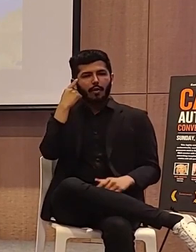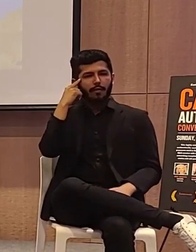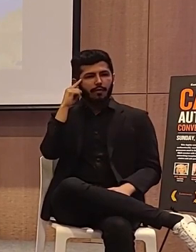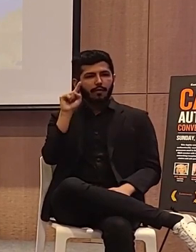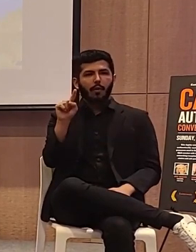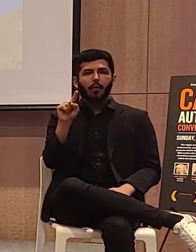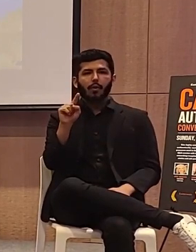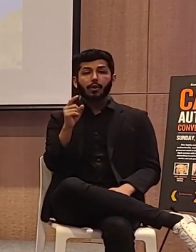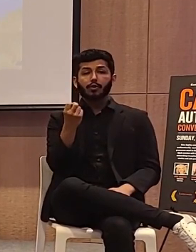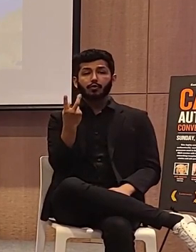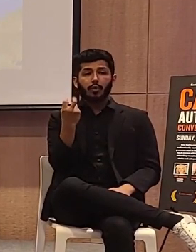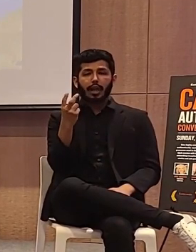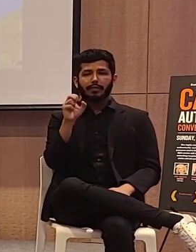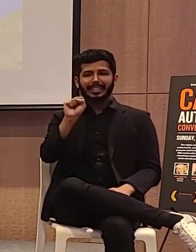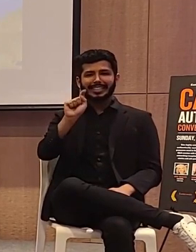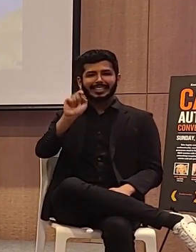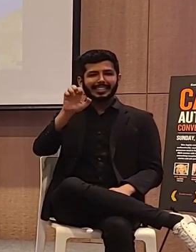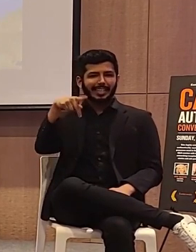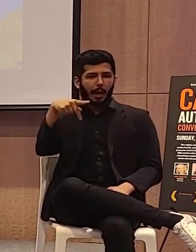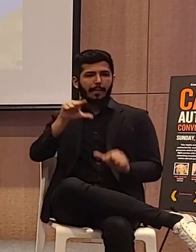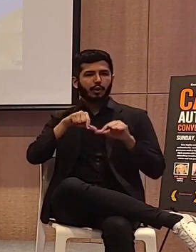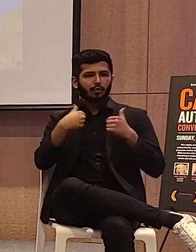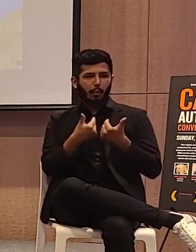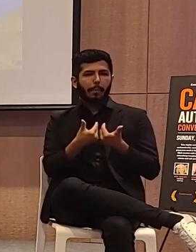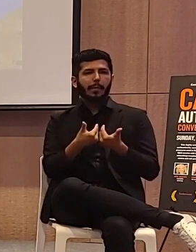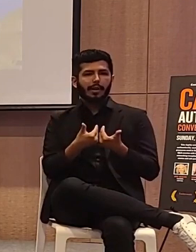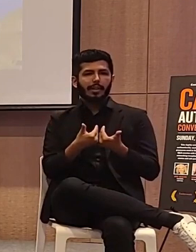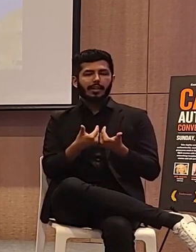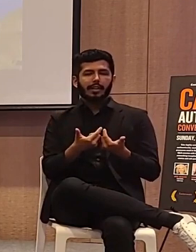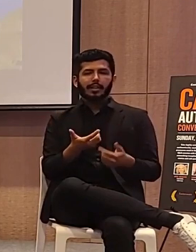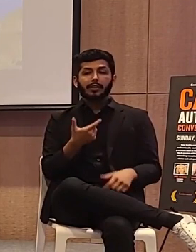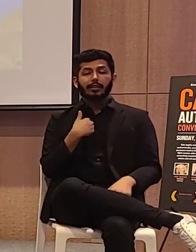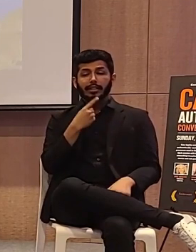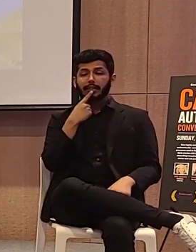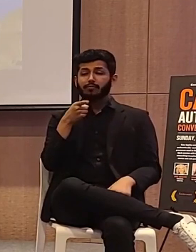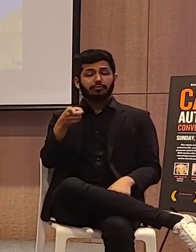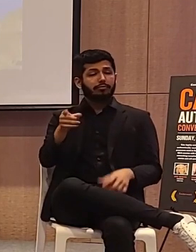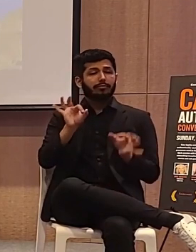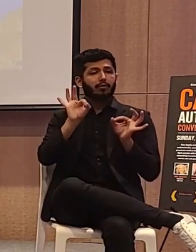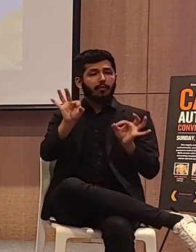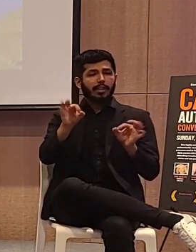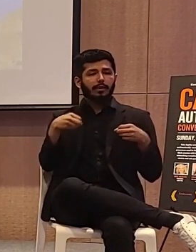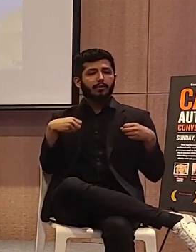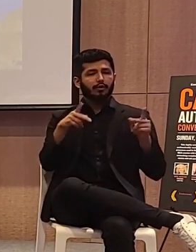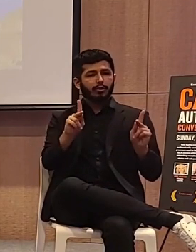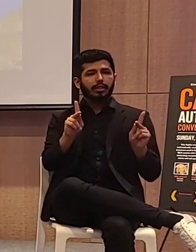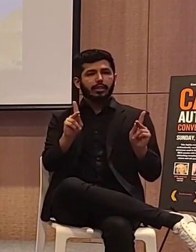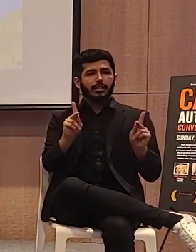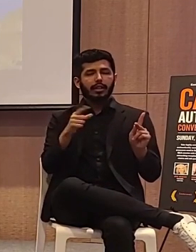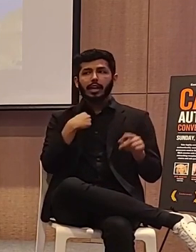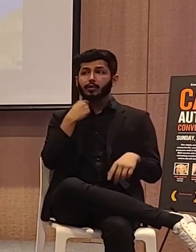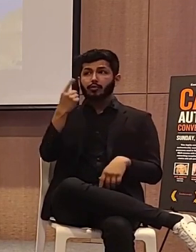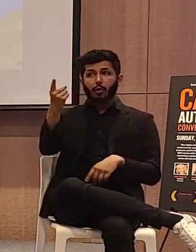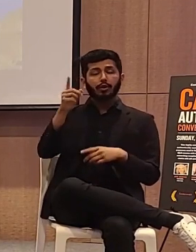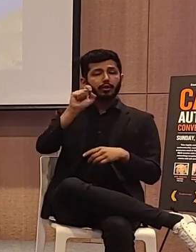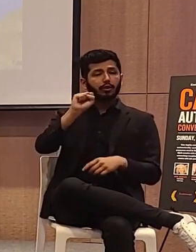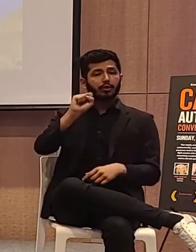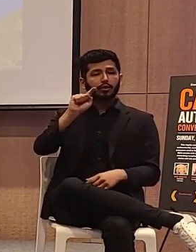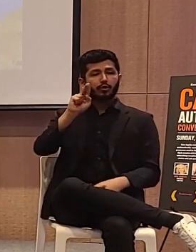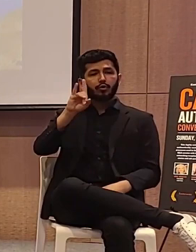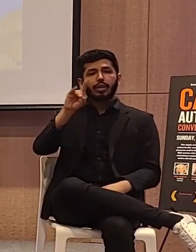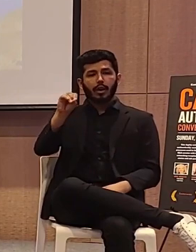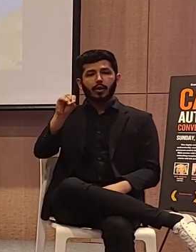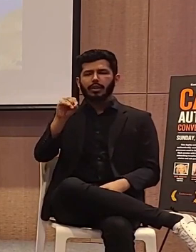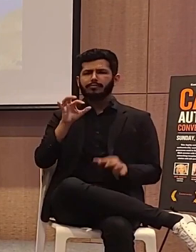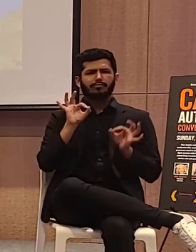a 12-step group. And so I said, this is a perfect opportunity. I said to the studio, this is a perfect opportunity